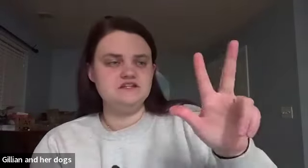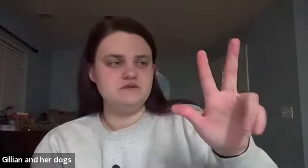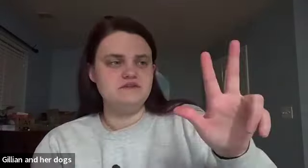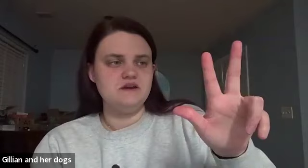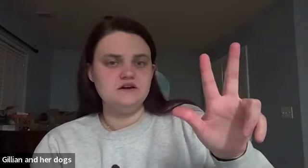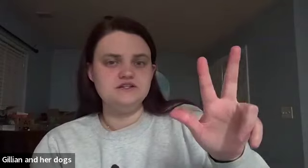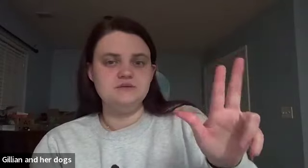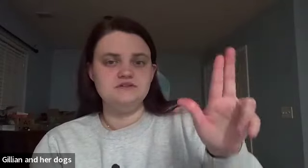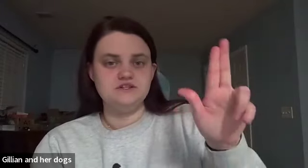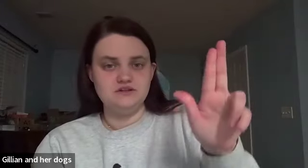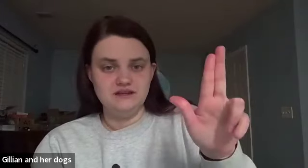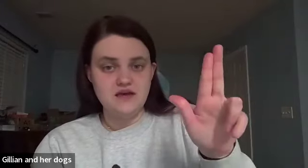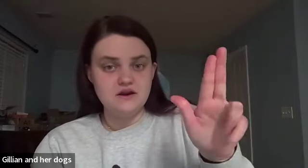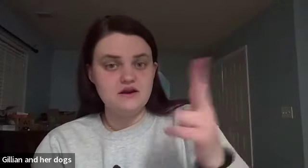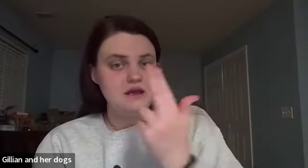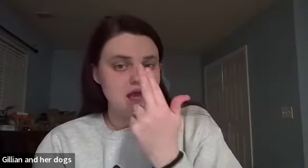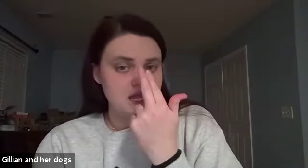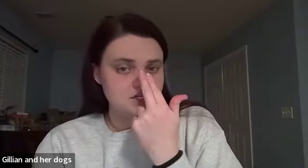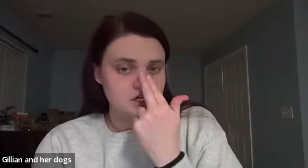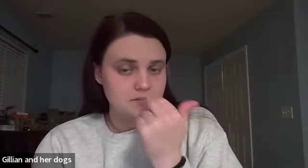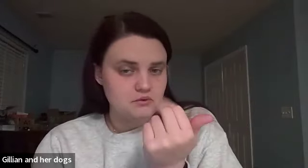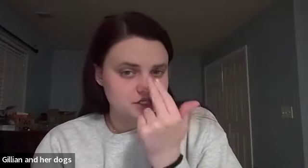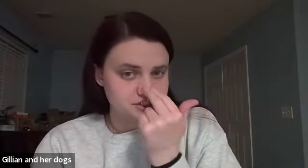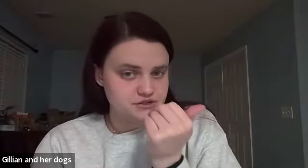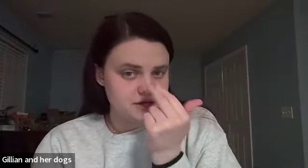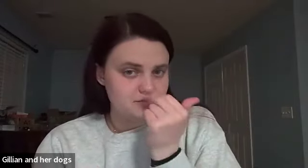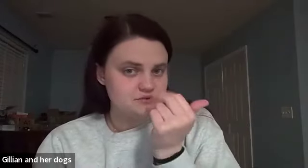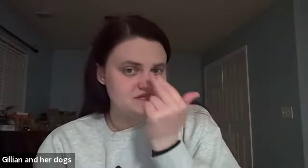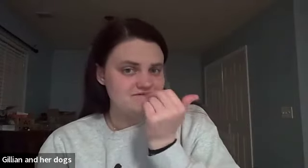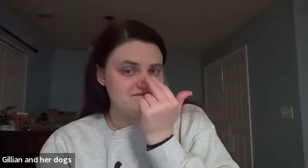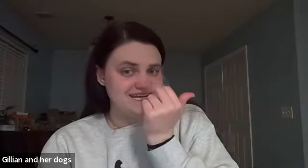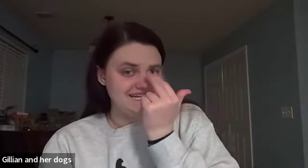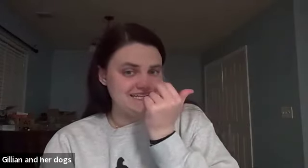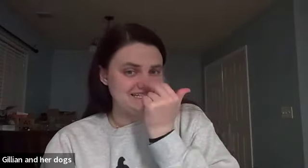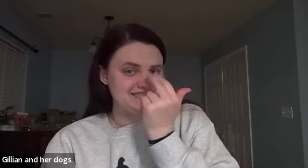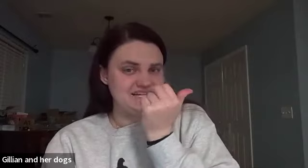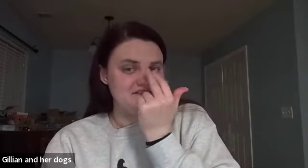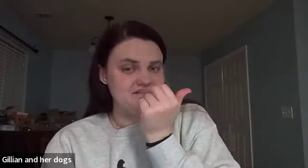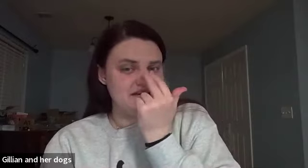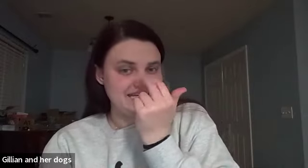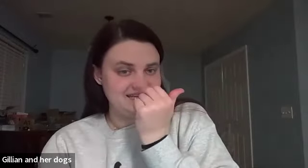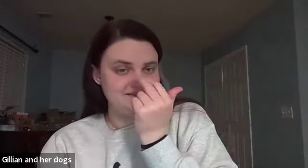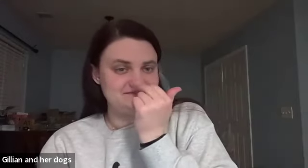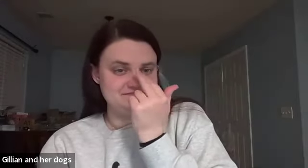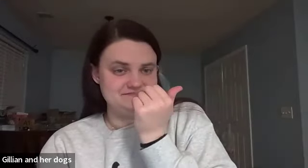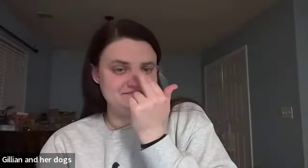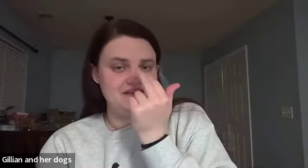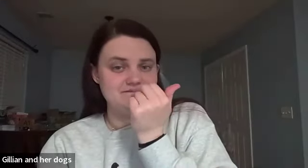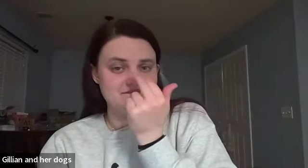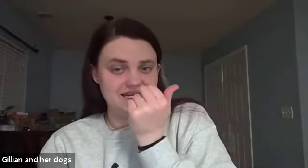these three fingers. You put the two together and you're going to brush your nose. Funny, funny,